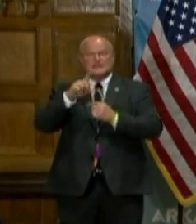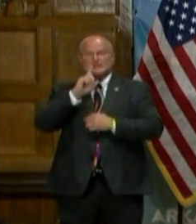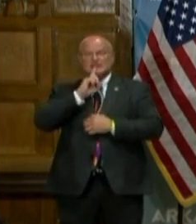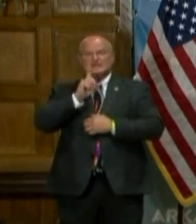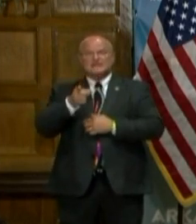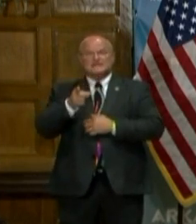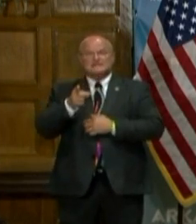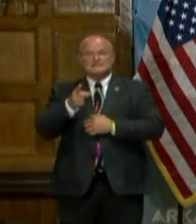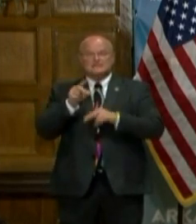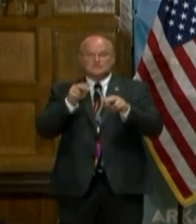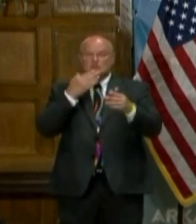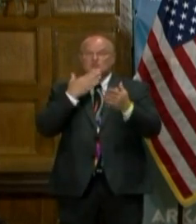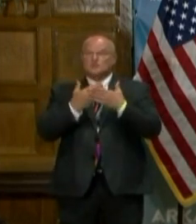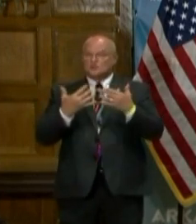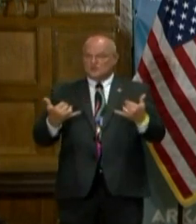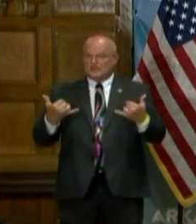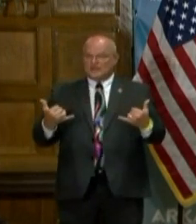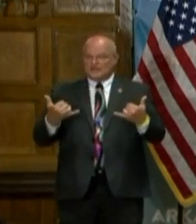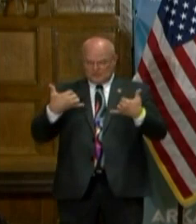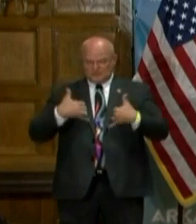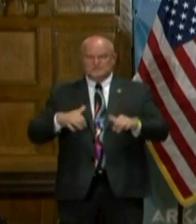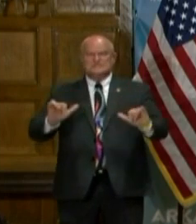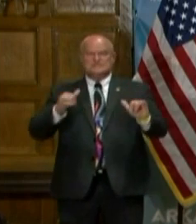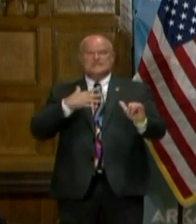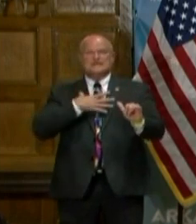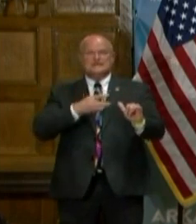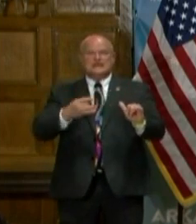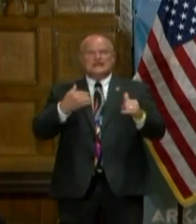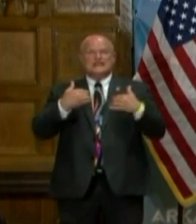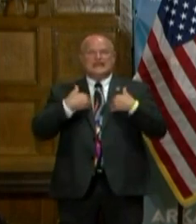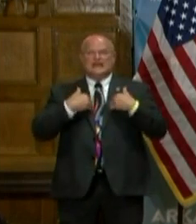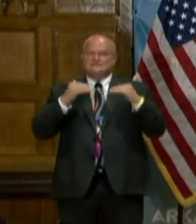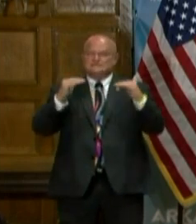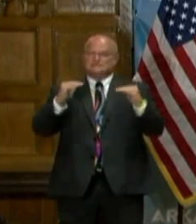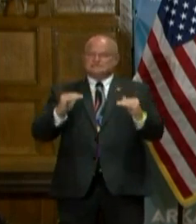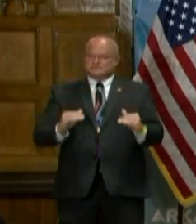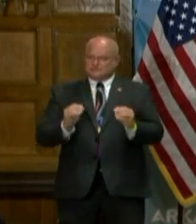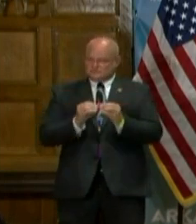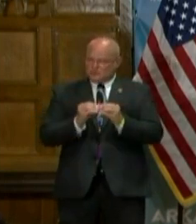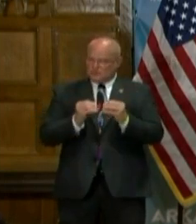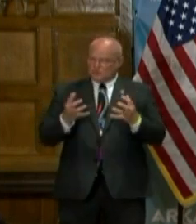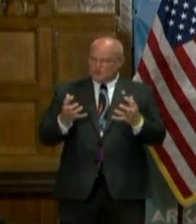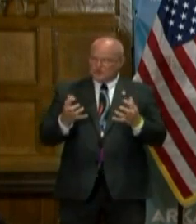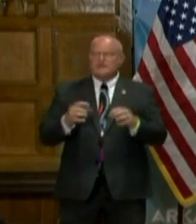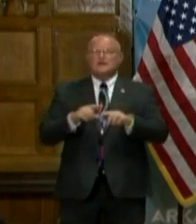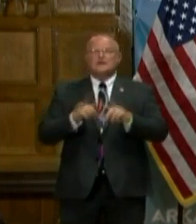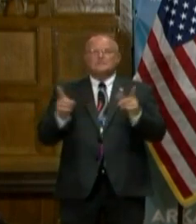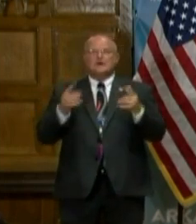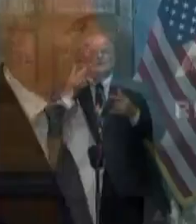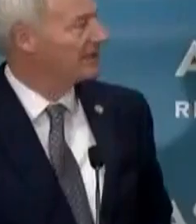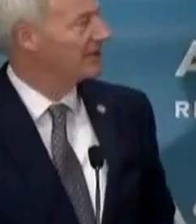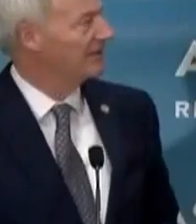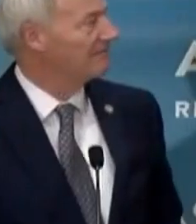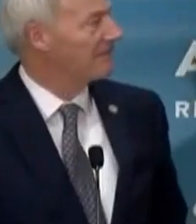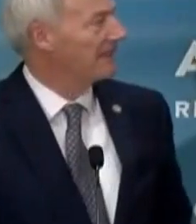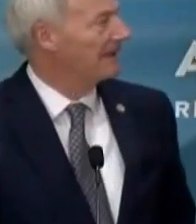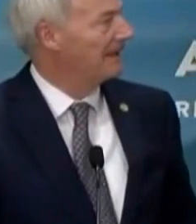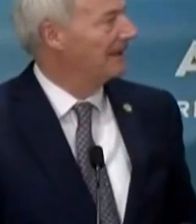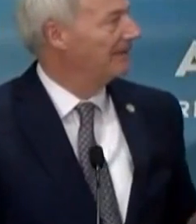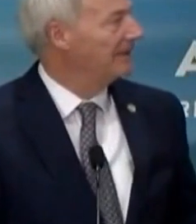is looking good right now. We'd still like to get it down a little bit more, and we'll see how that goes with increased